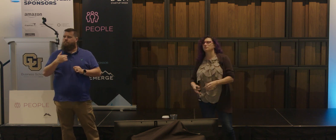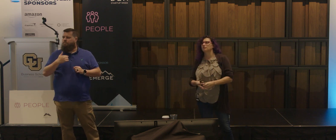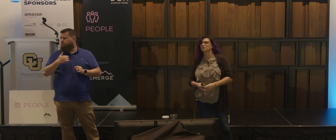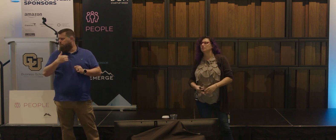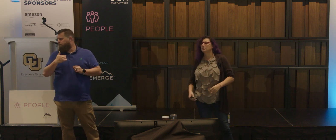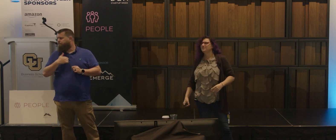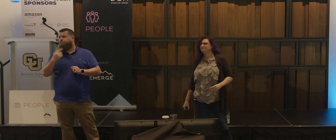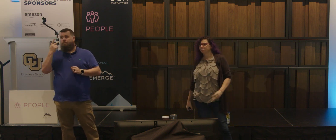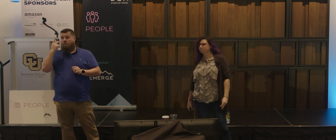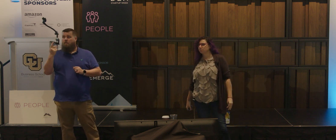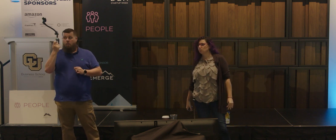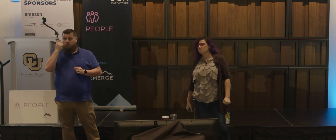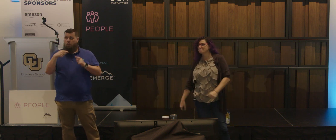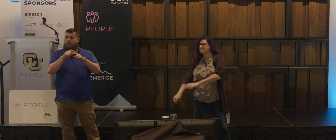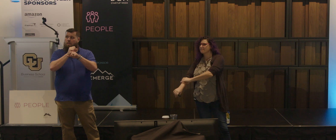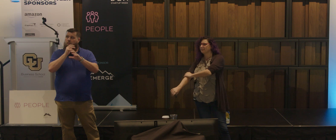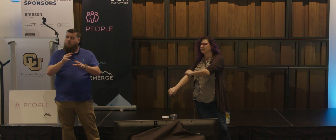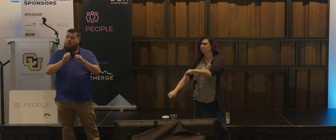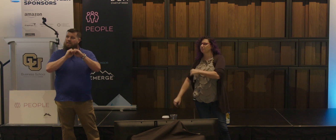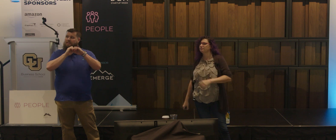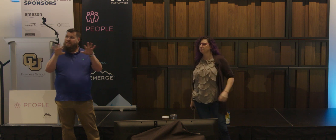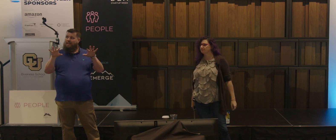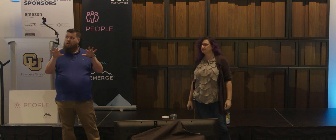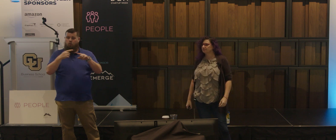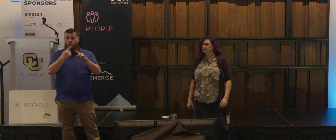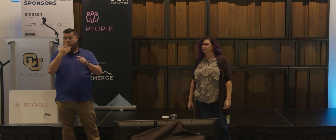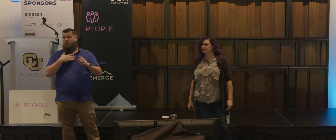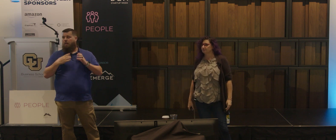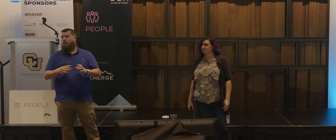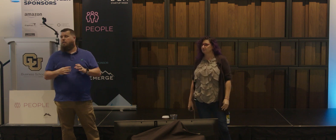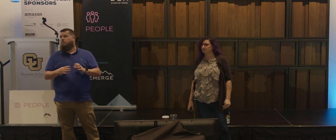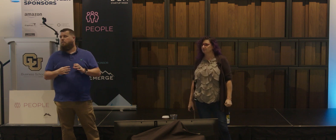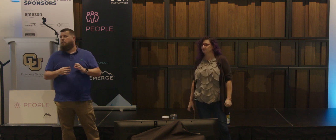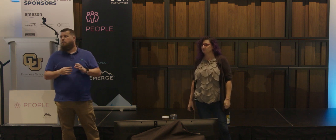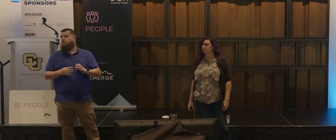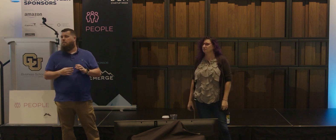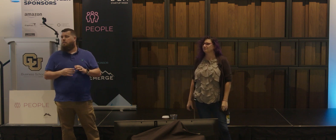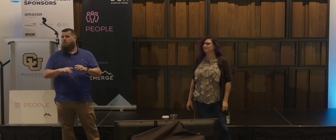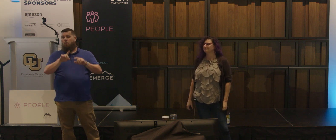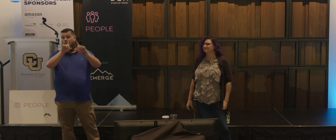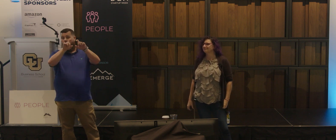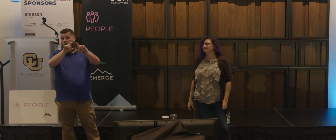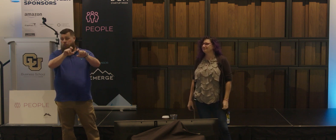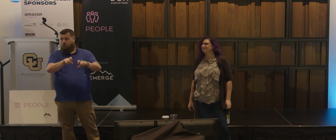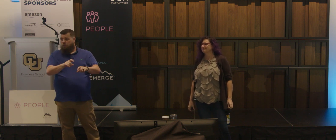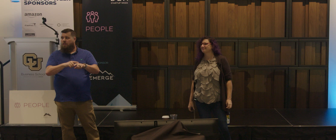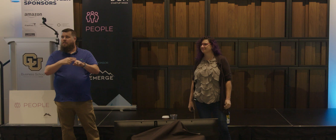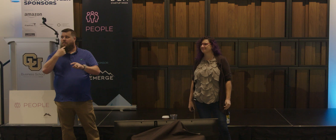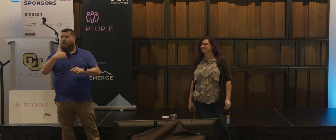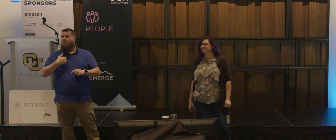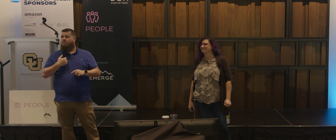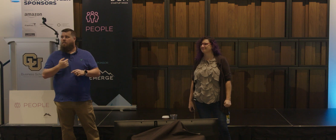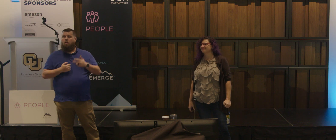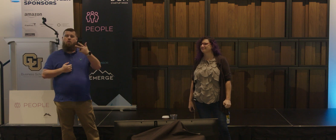it recently where an employer sent out to one of my clients questions, and then they said, then we'll have 3 or